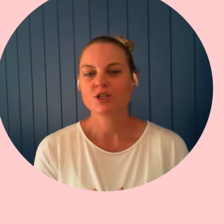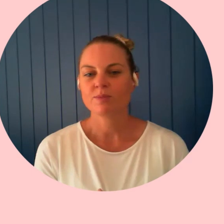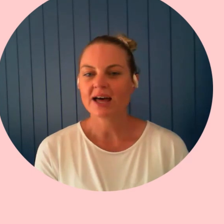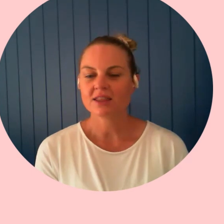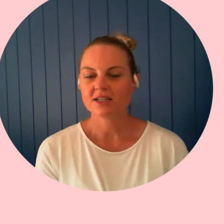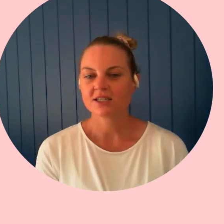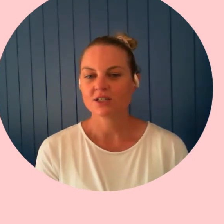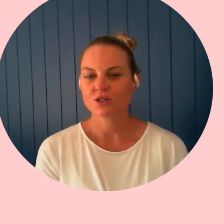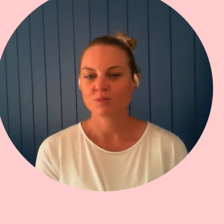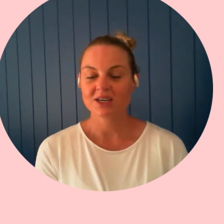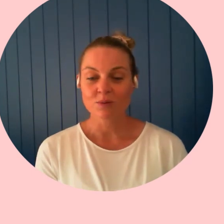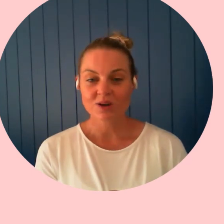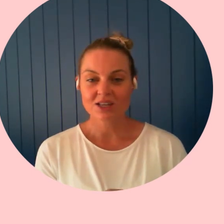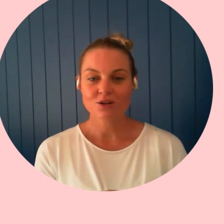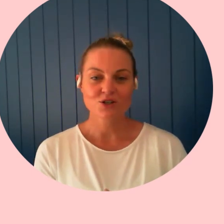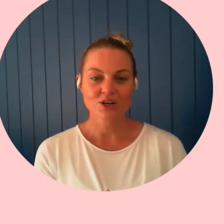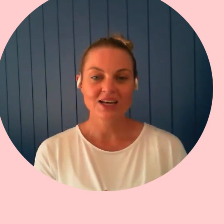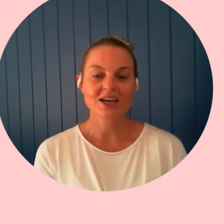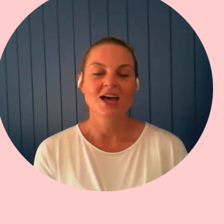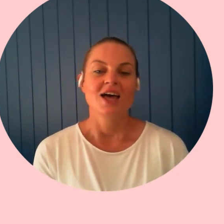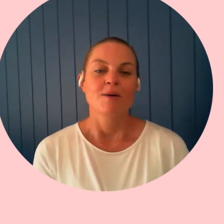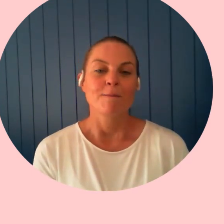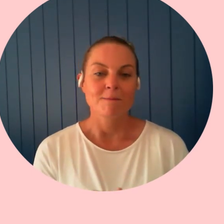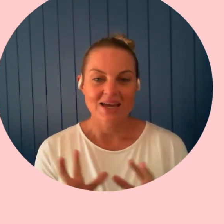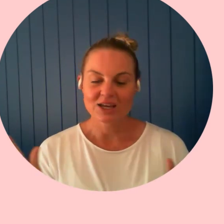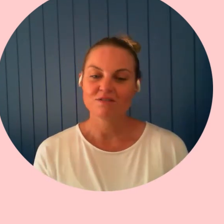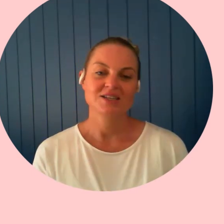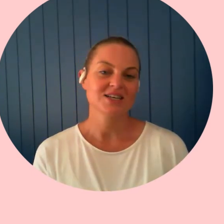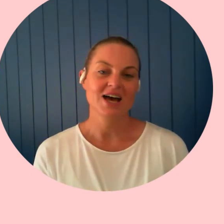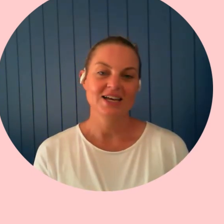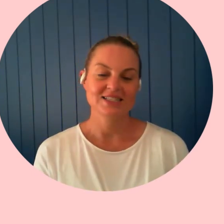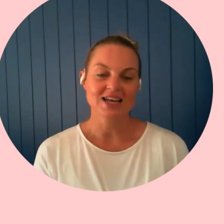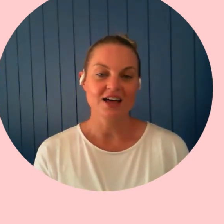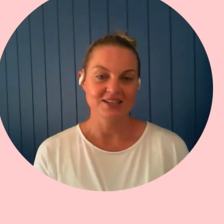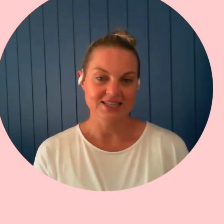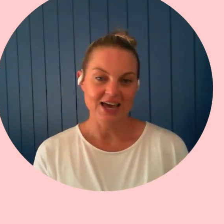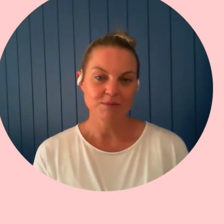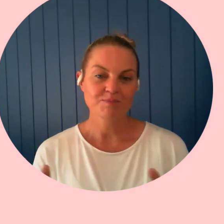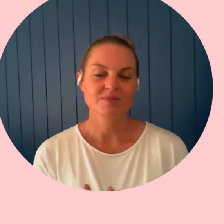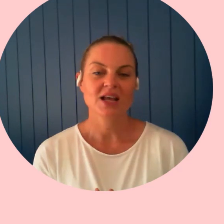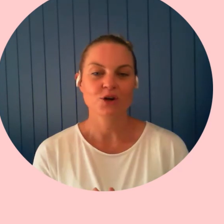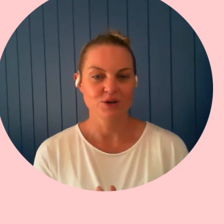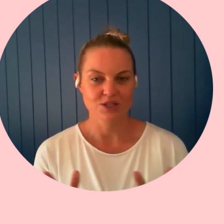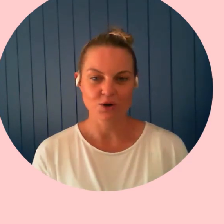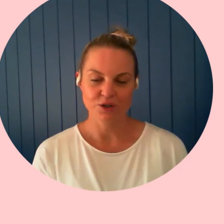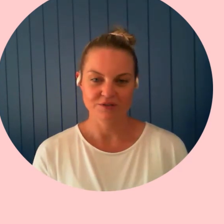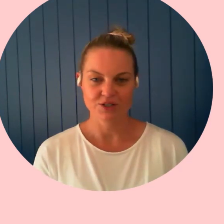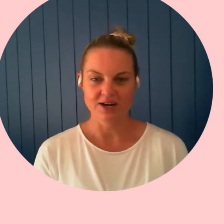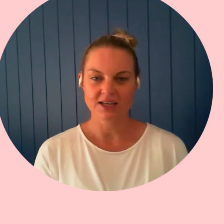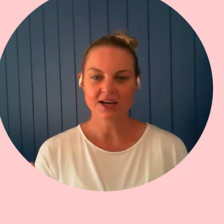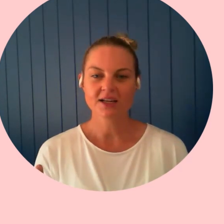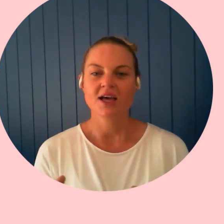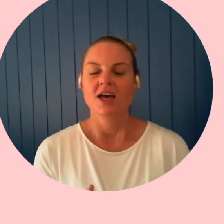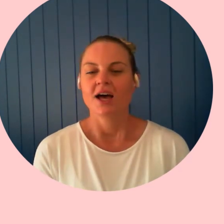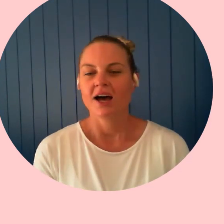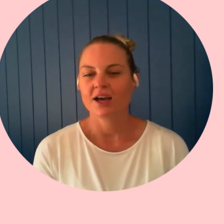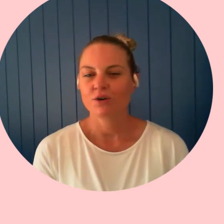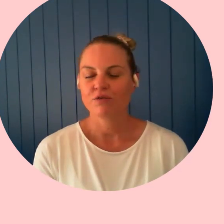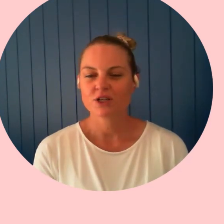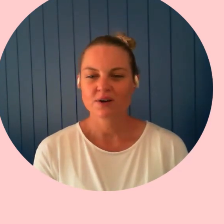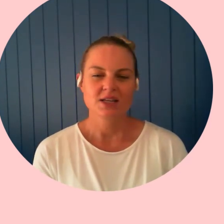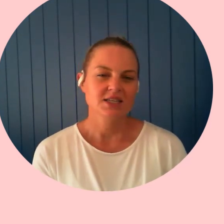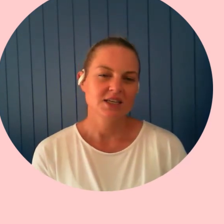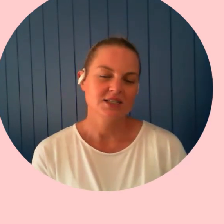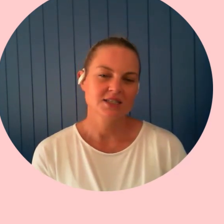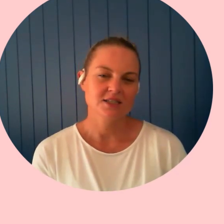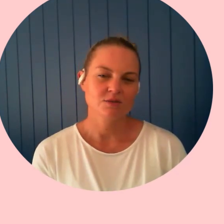much about this to begin with in your journey. Many of the signs are the same across the whole of Australia. You'll first